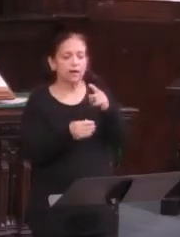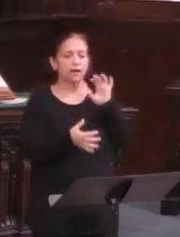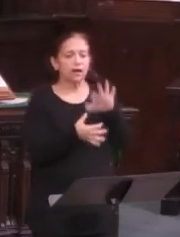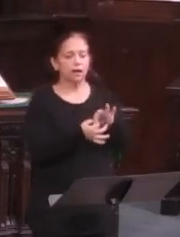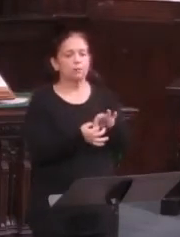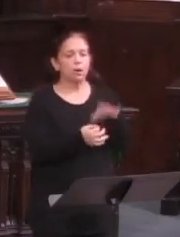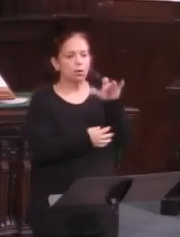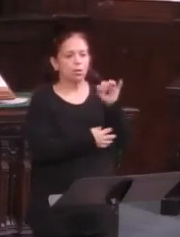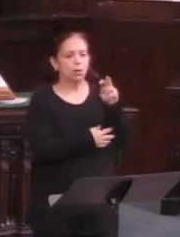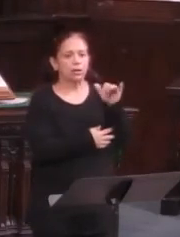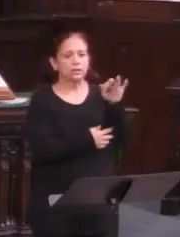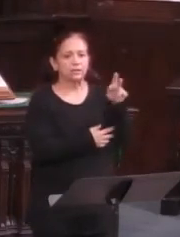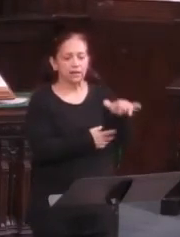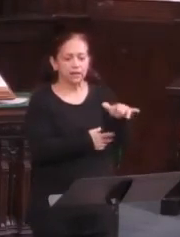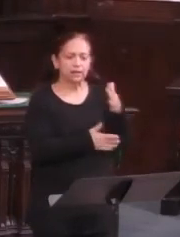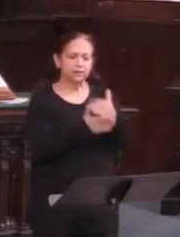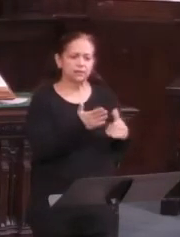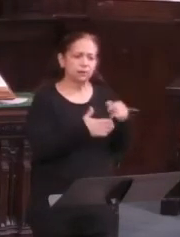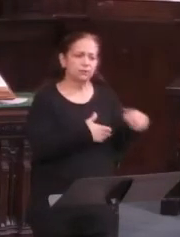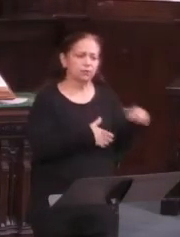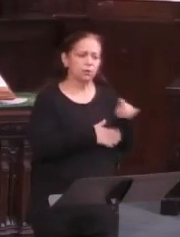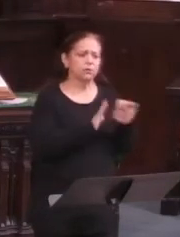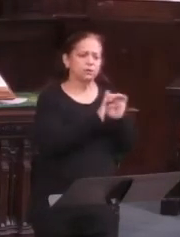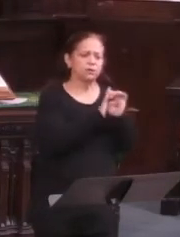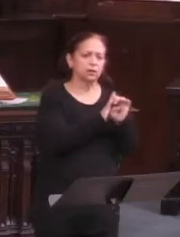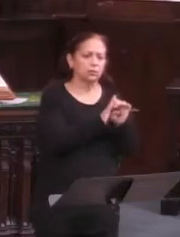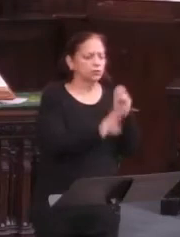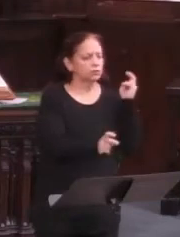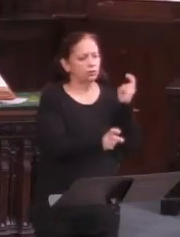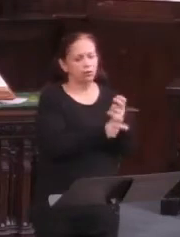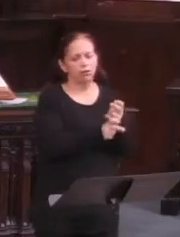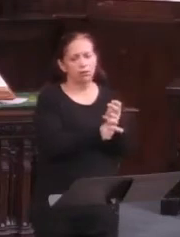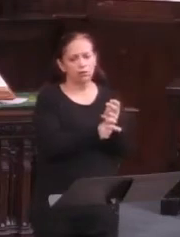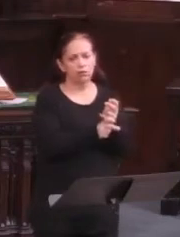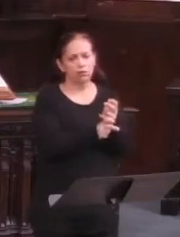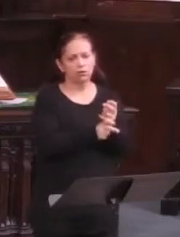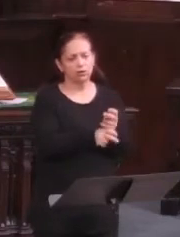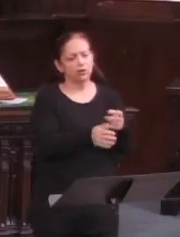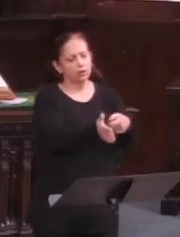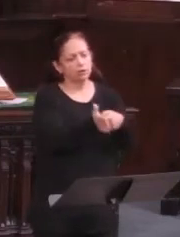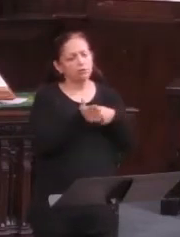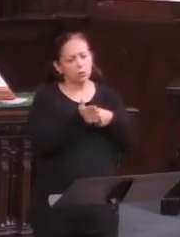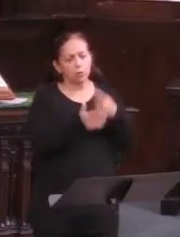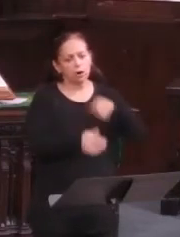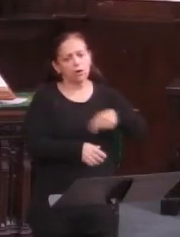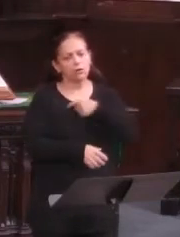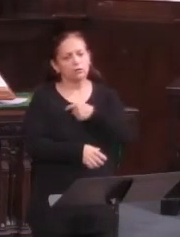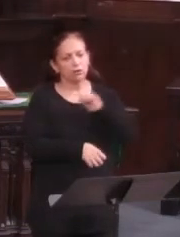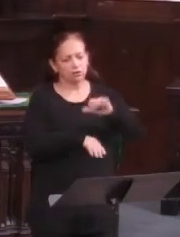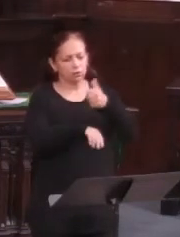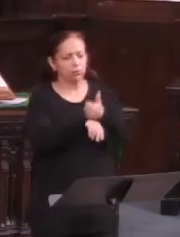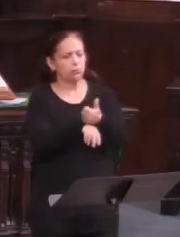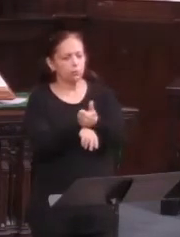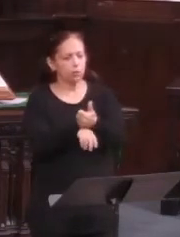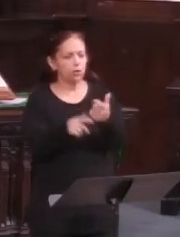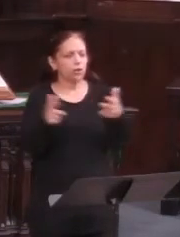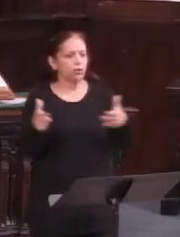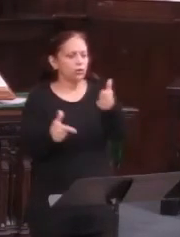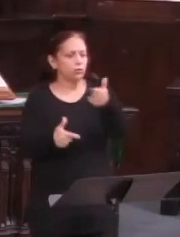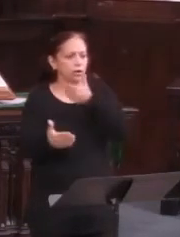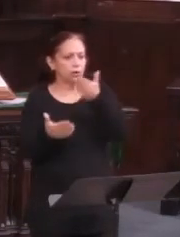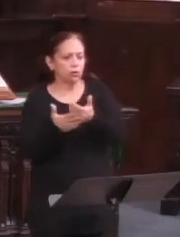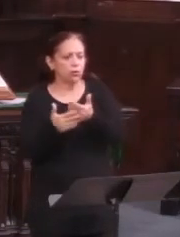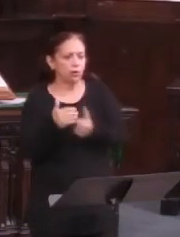what we saw in some of those examples. It is hard. It requires us to put the greater good above our